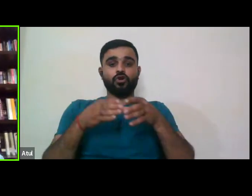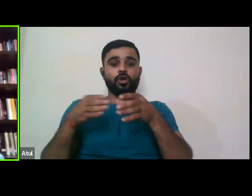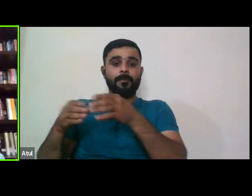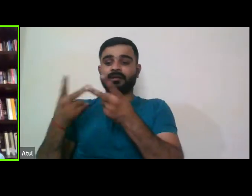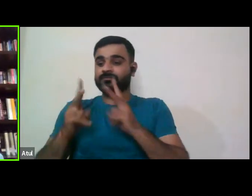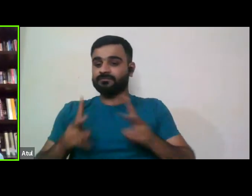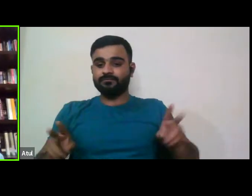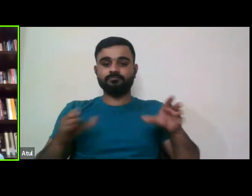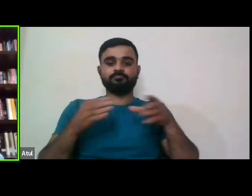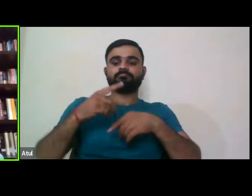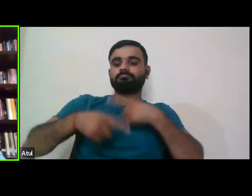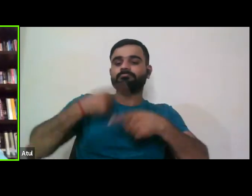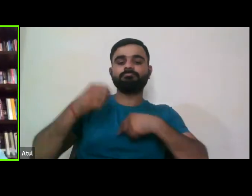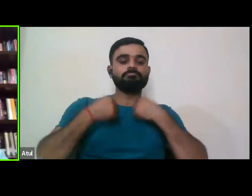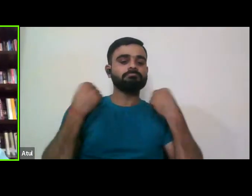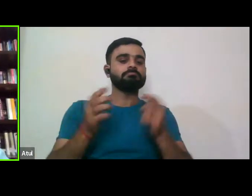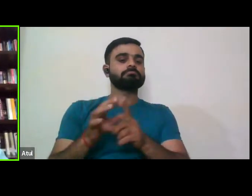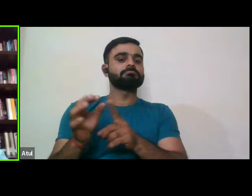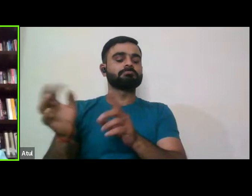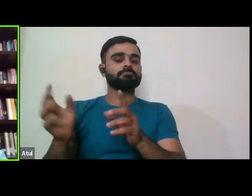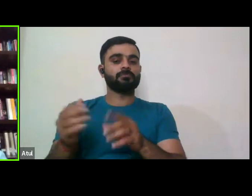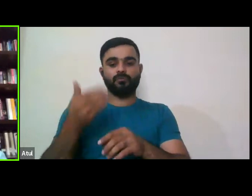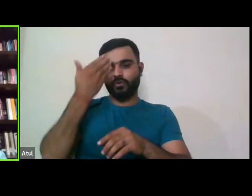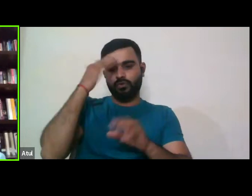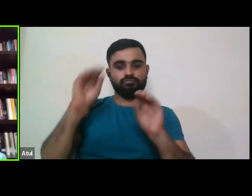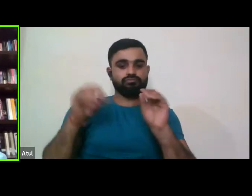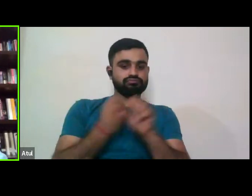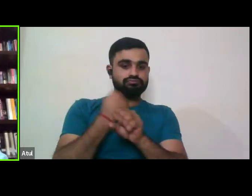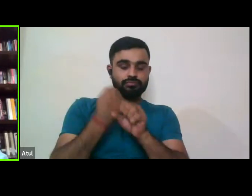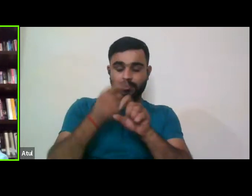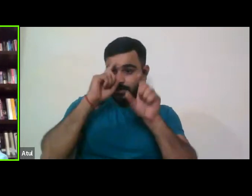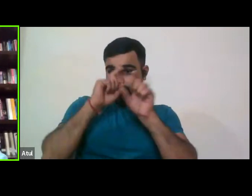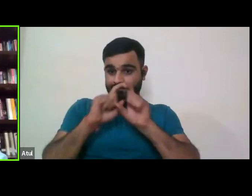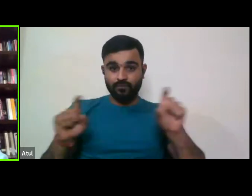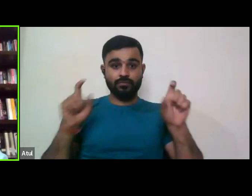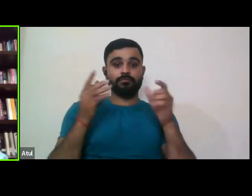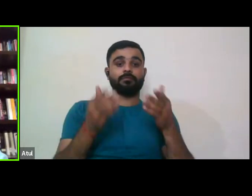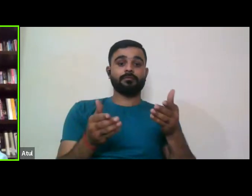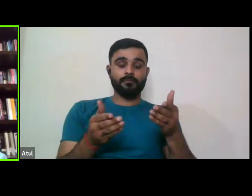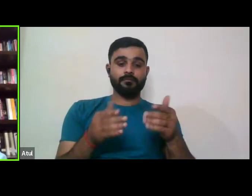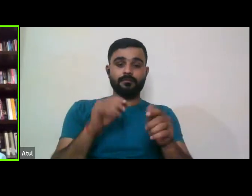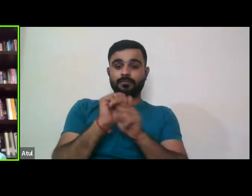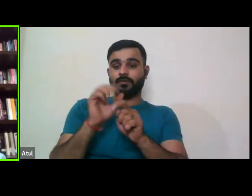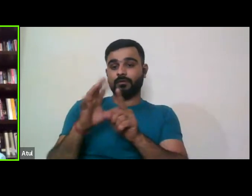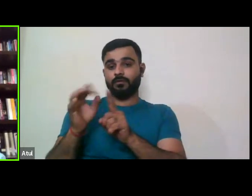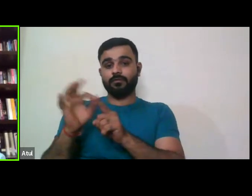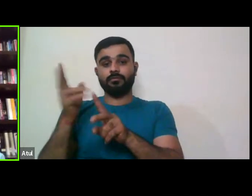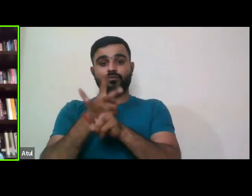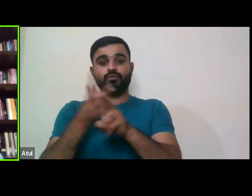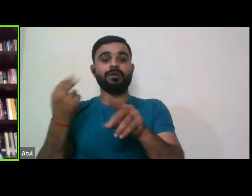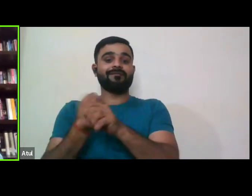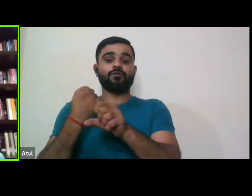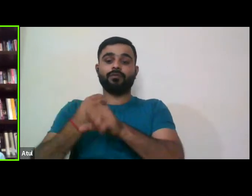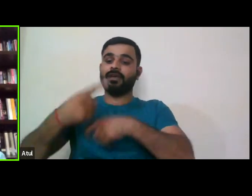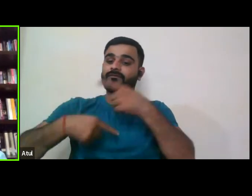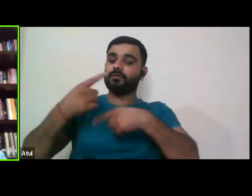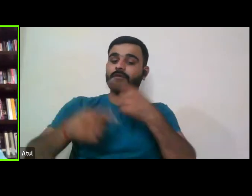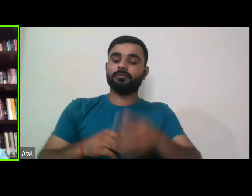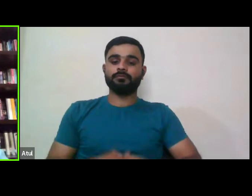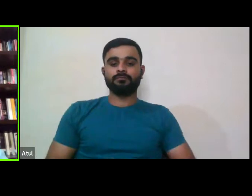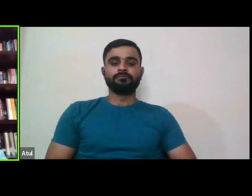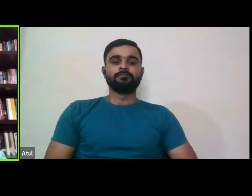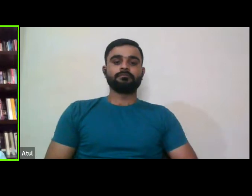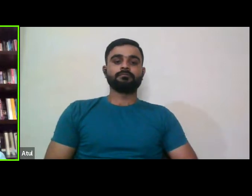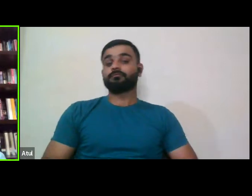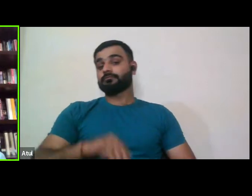judge is a daily activity, and you might not be able to get the collegium to be able to do that kind of work on a daily basis.